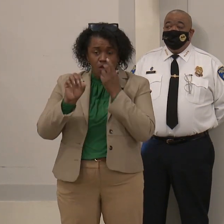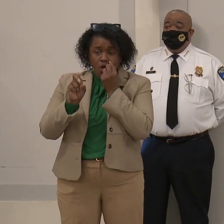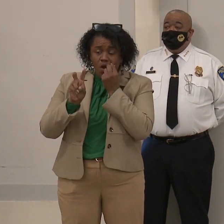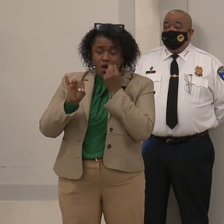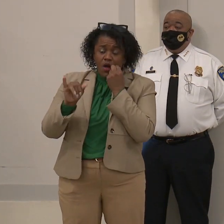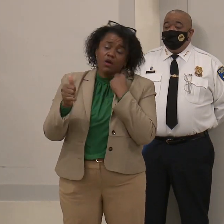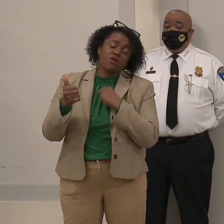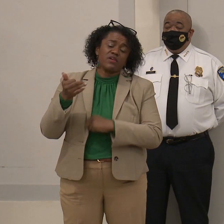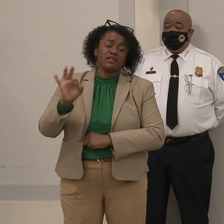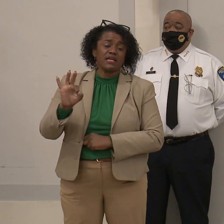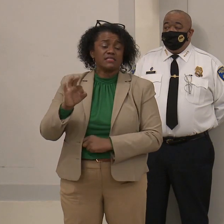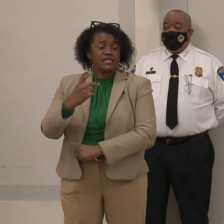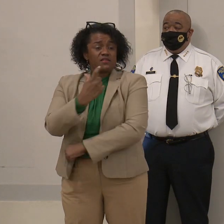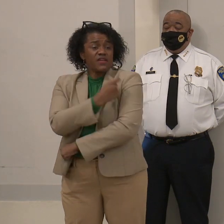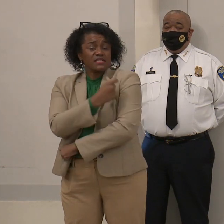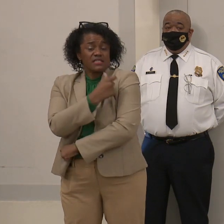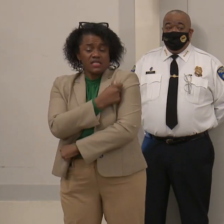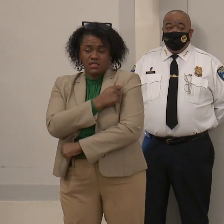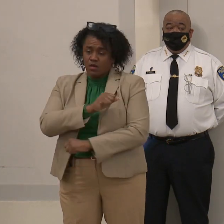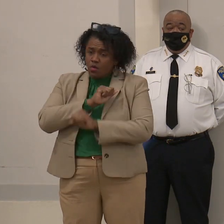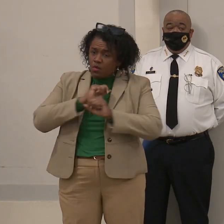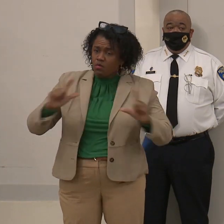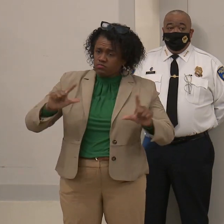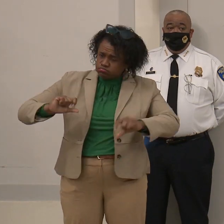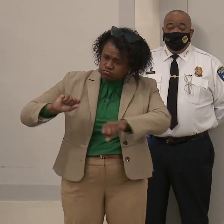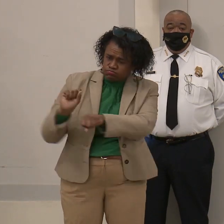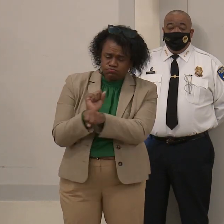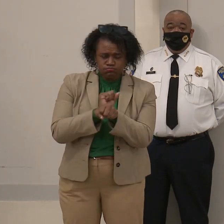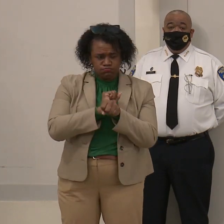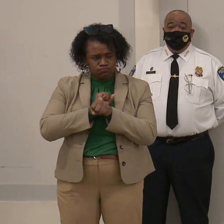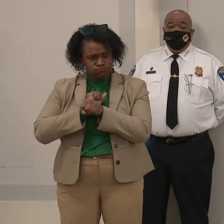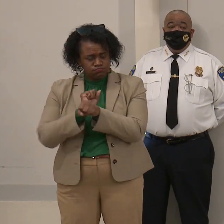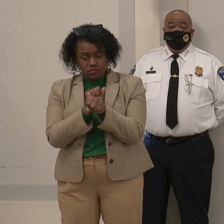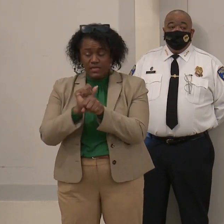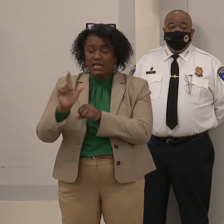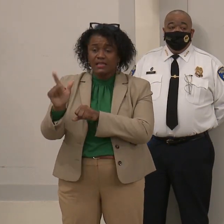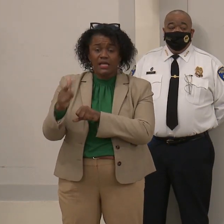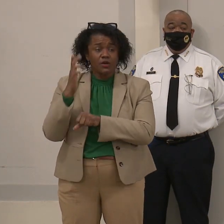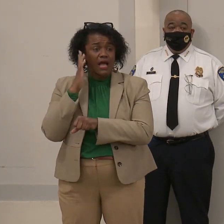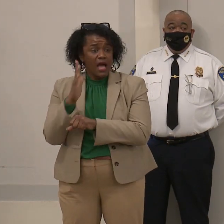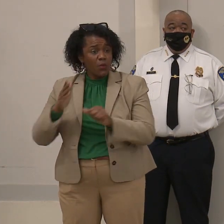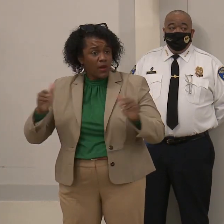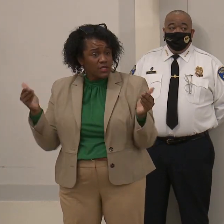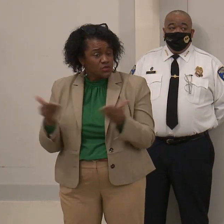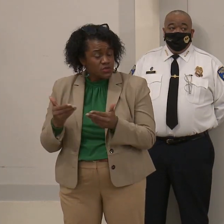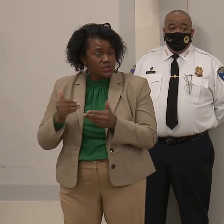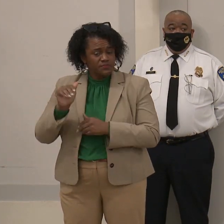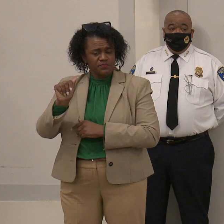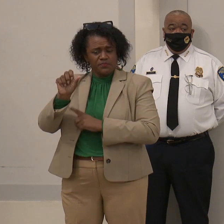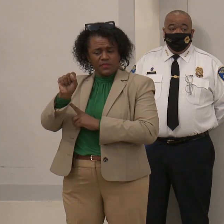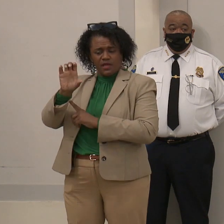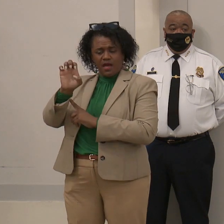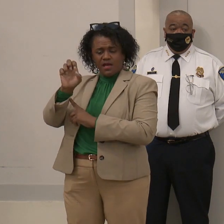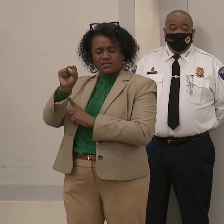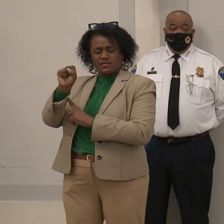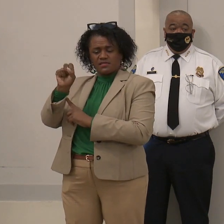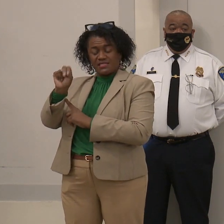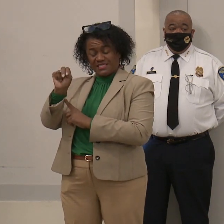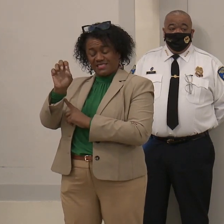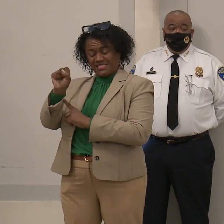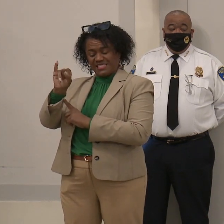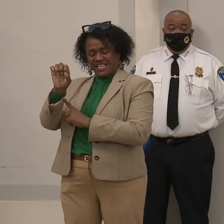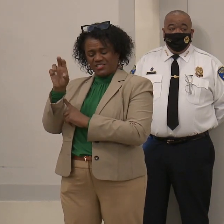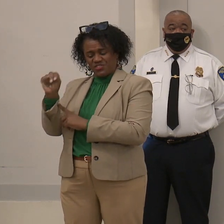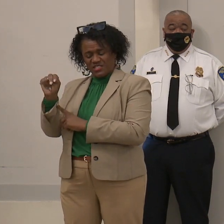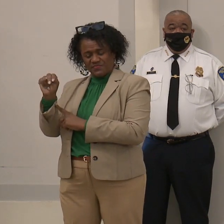COVID-19 vaccination rollout has been an all-hands-on-deck effort, and later I look forward to introducing Ascension St. Agnes CEO Ed